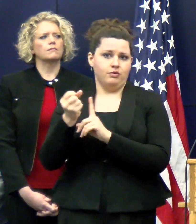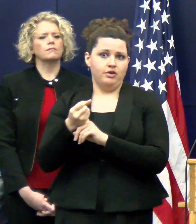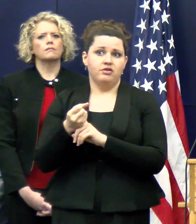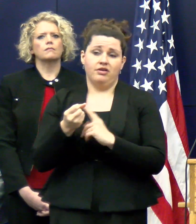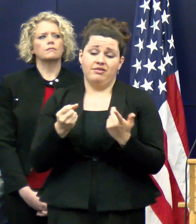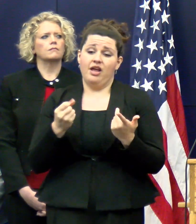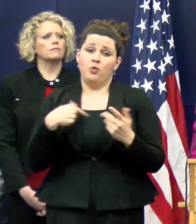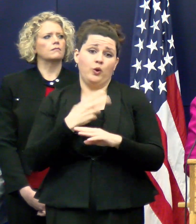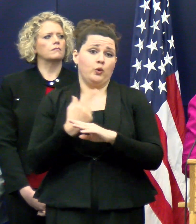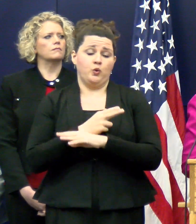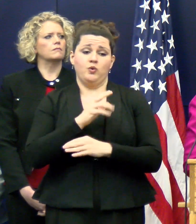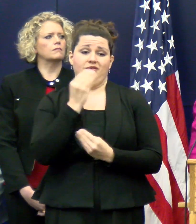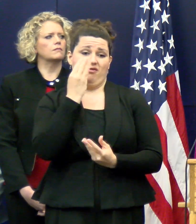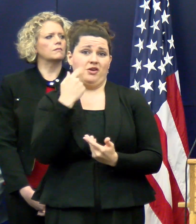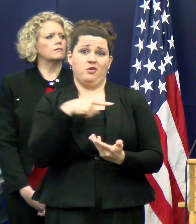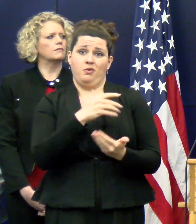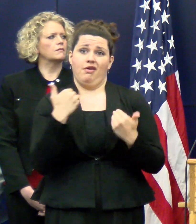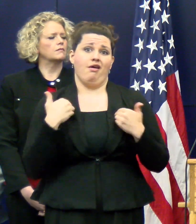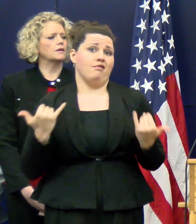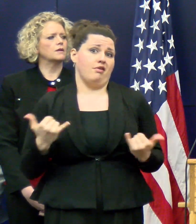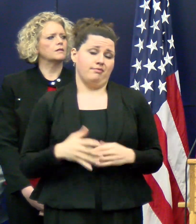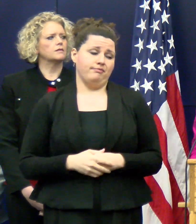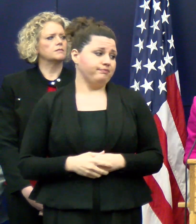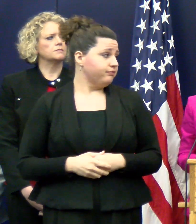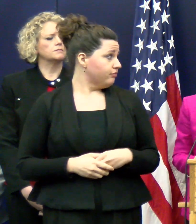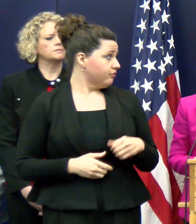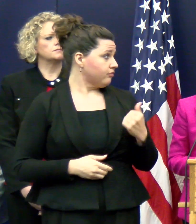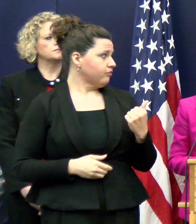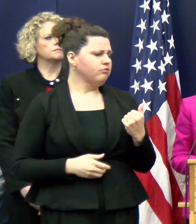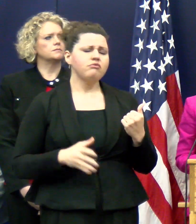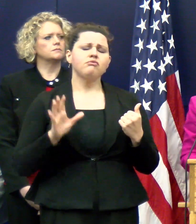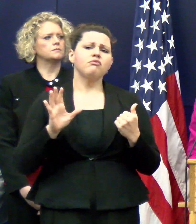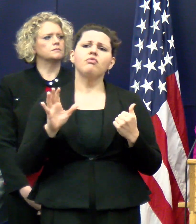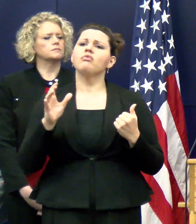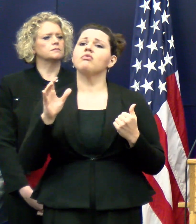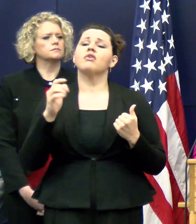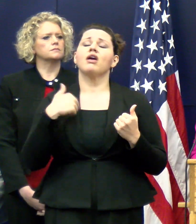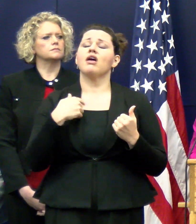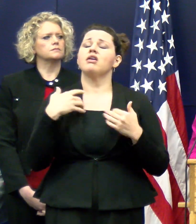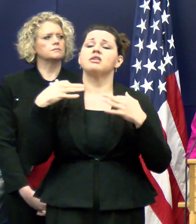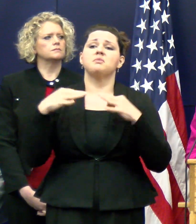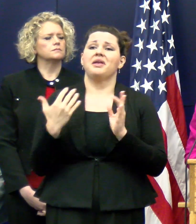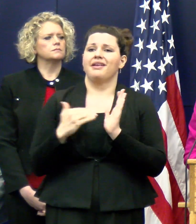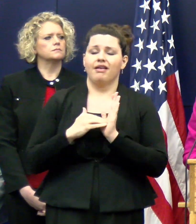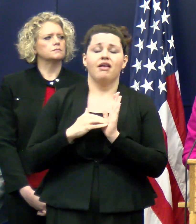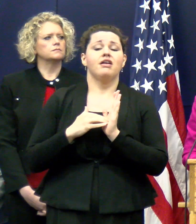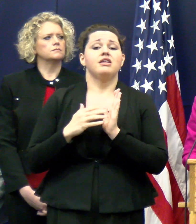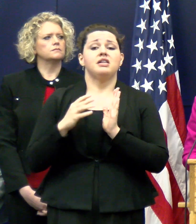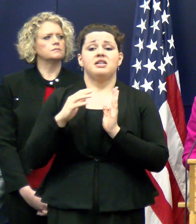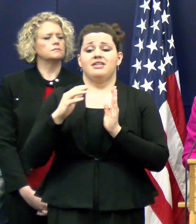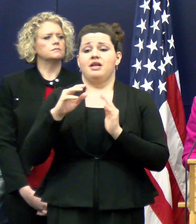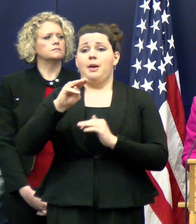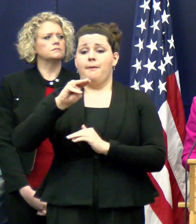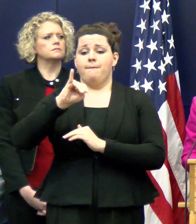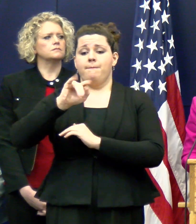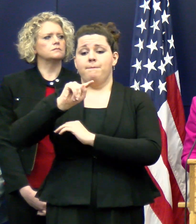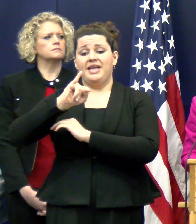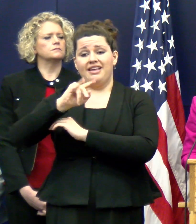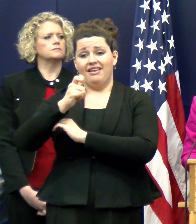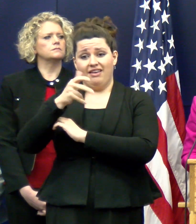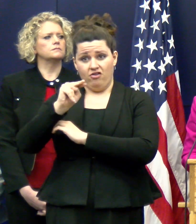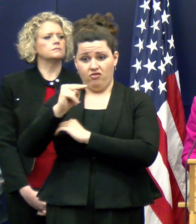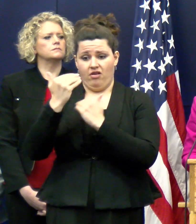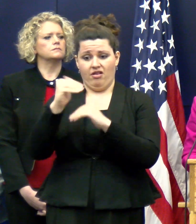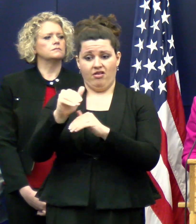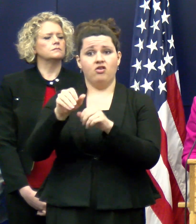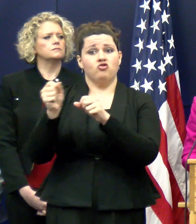that we have. Dr. Padati, do you have anything to add to that? No, I would just say, again, when we talk about mitigation strategies, you look